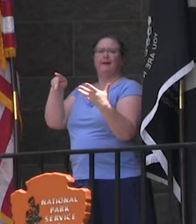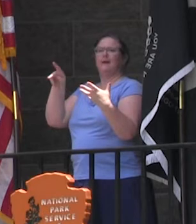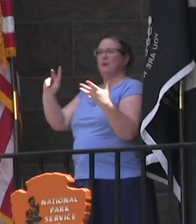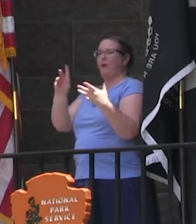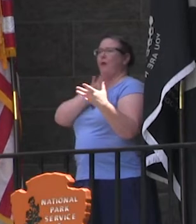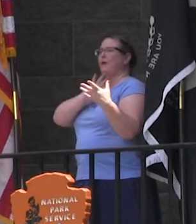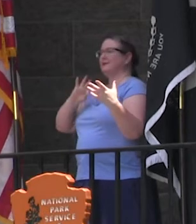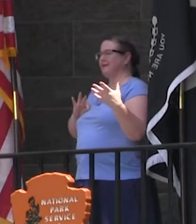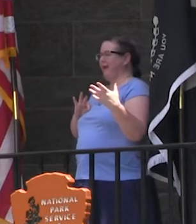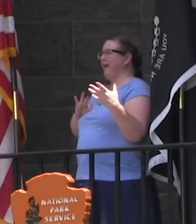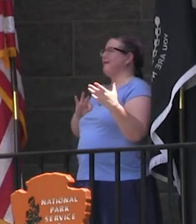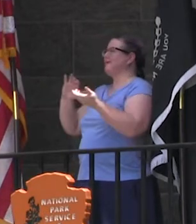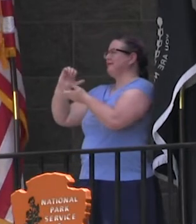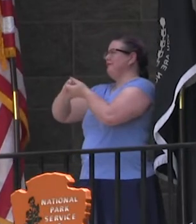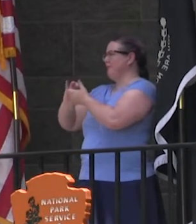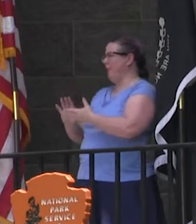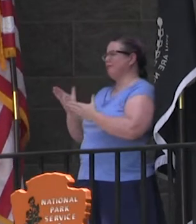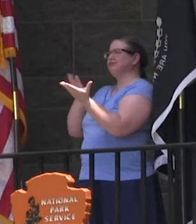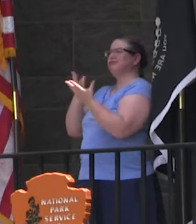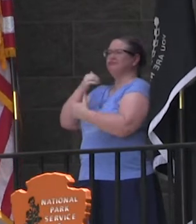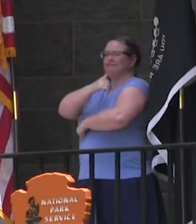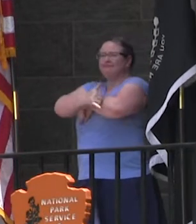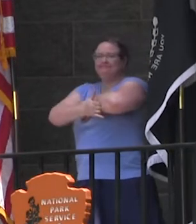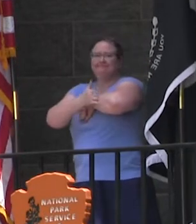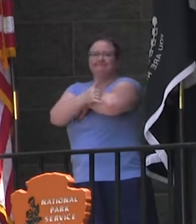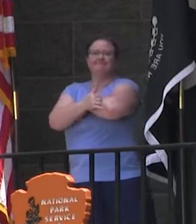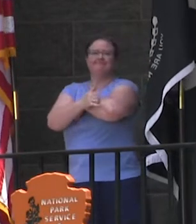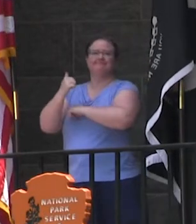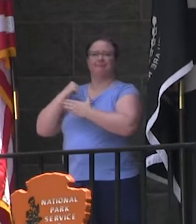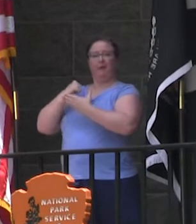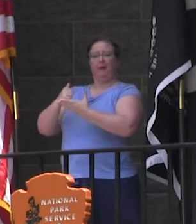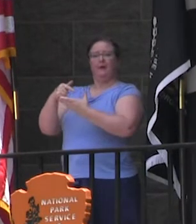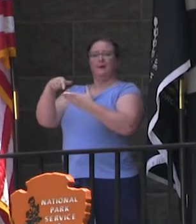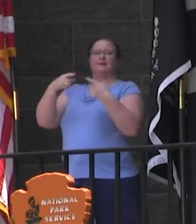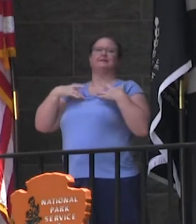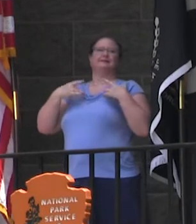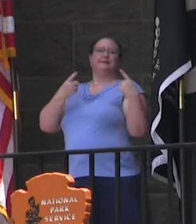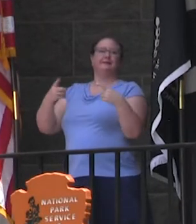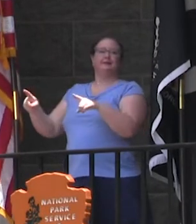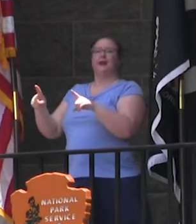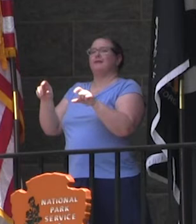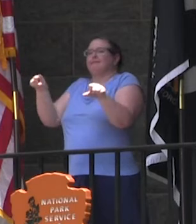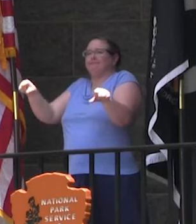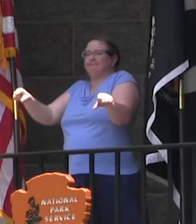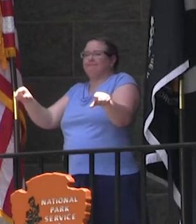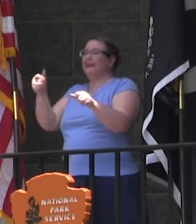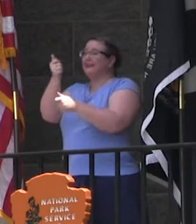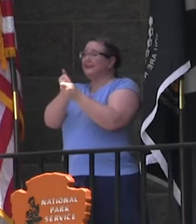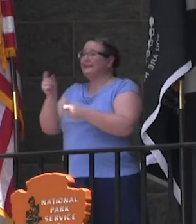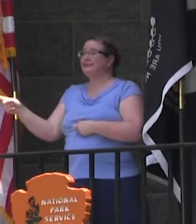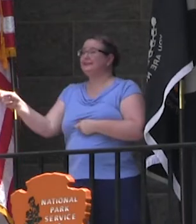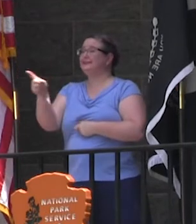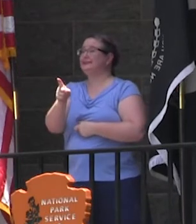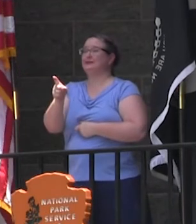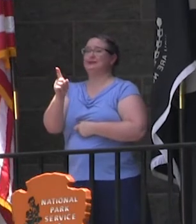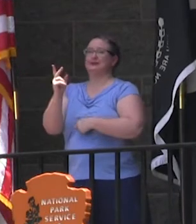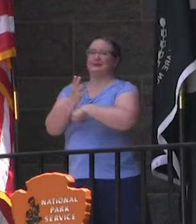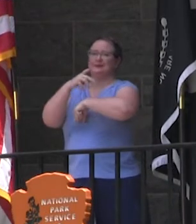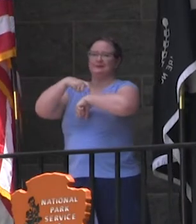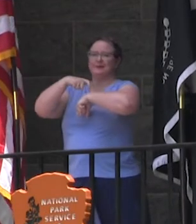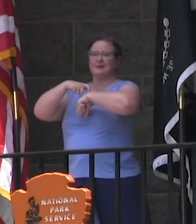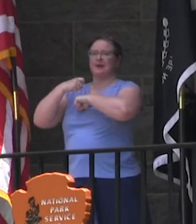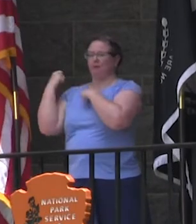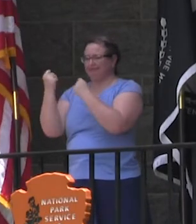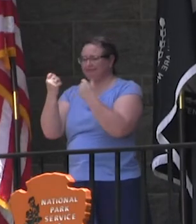their service to our country and for helping make this event possible. And to each of you who made the time to be here with